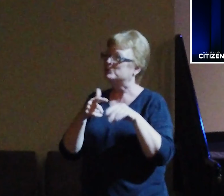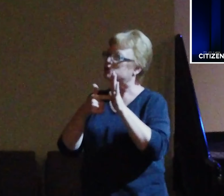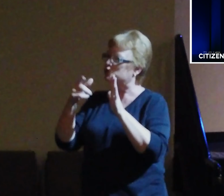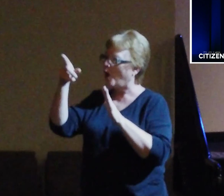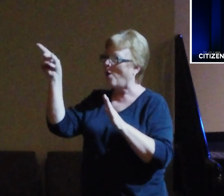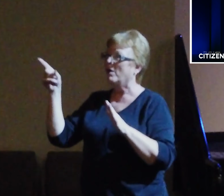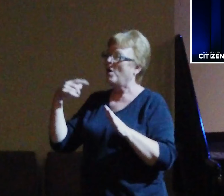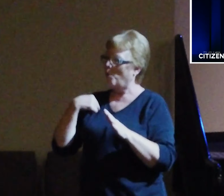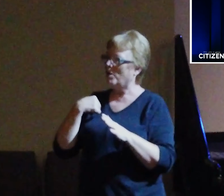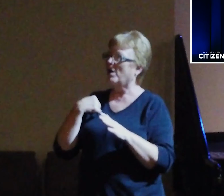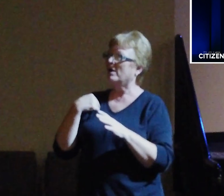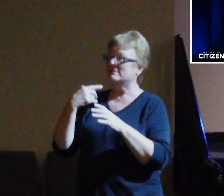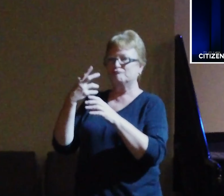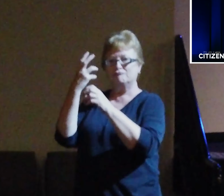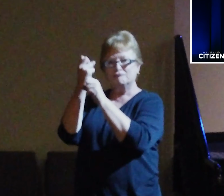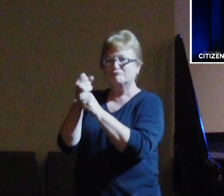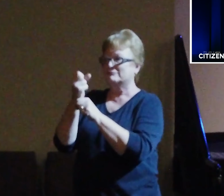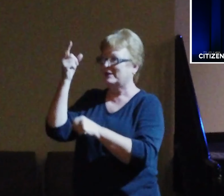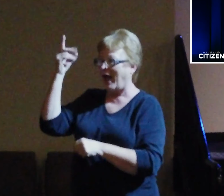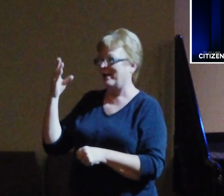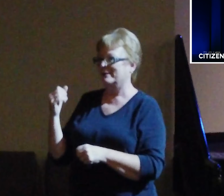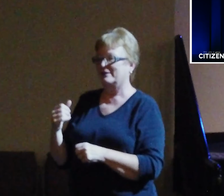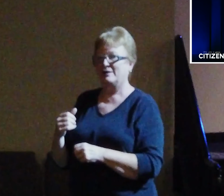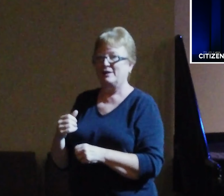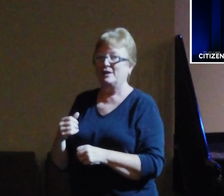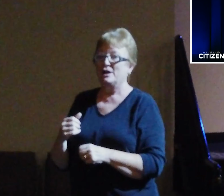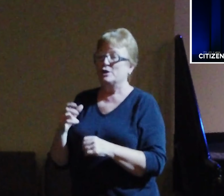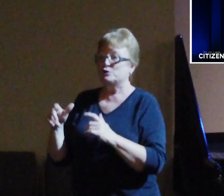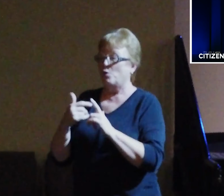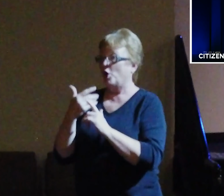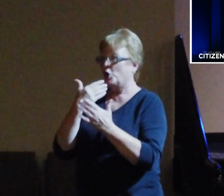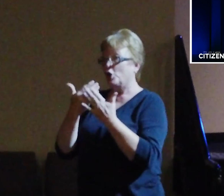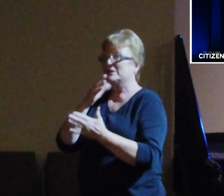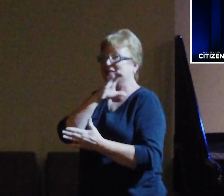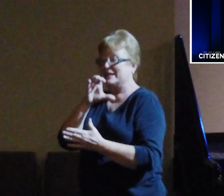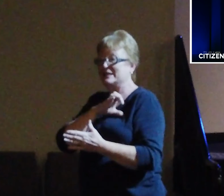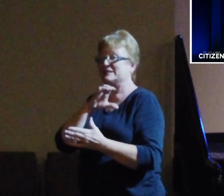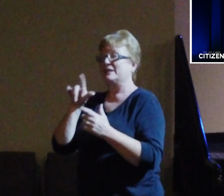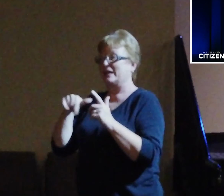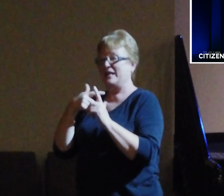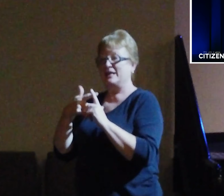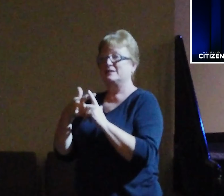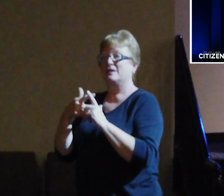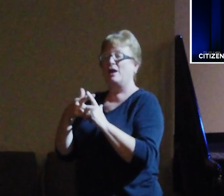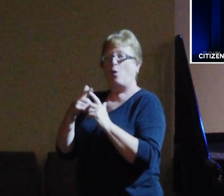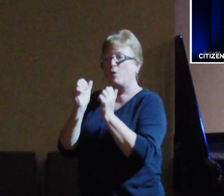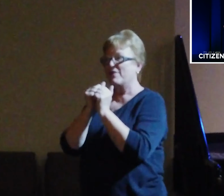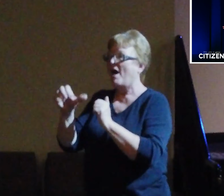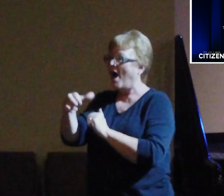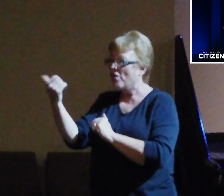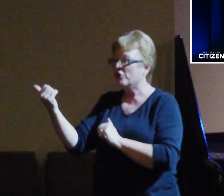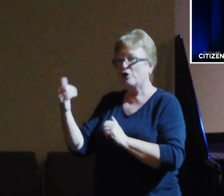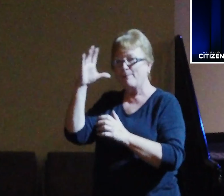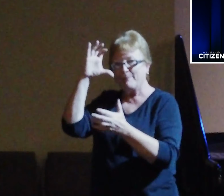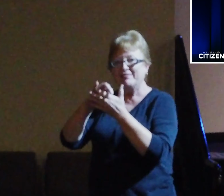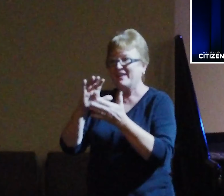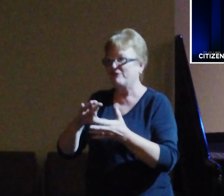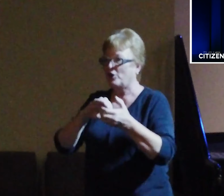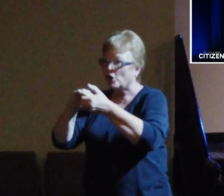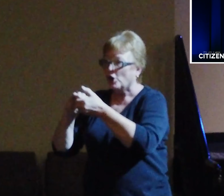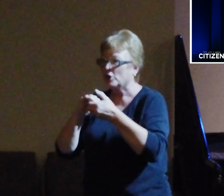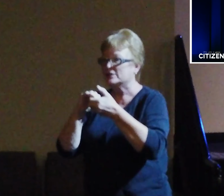So a good kingdom citizen has a radical unity with other believers, is ruled by faith, not by fear. And then